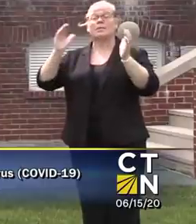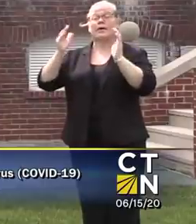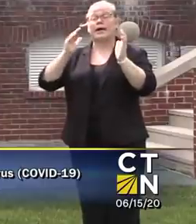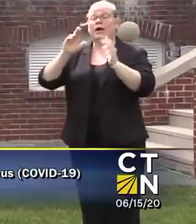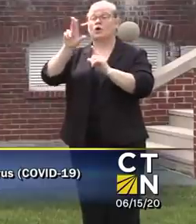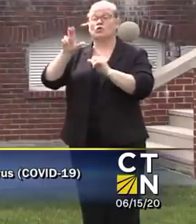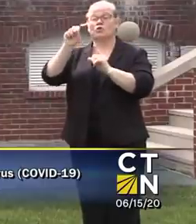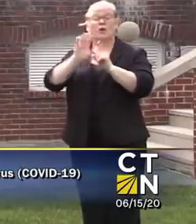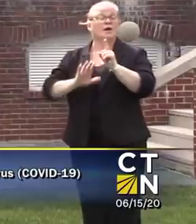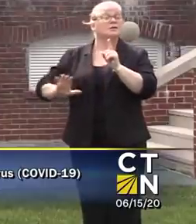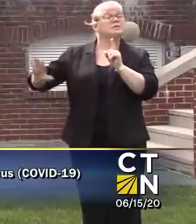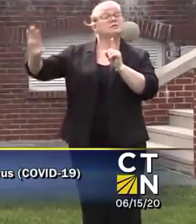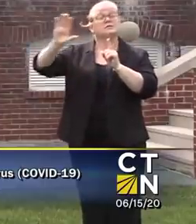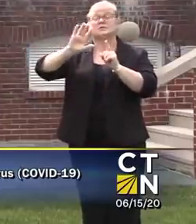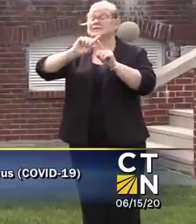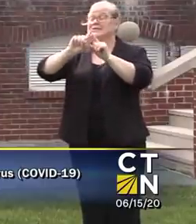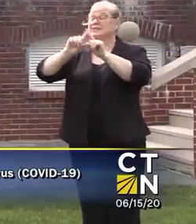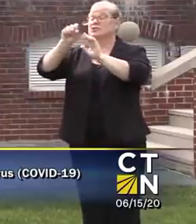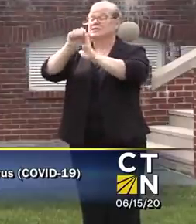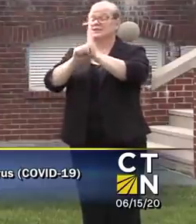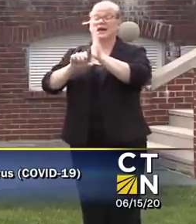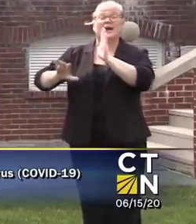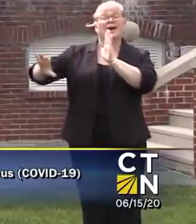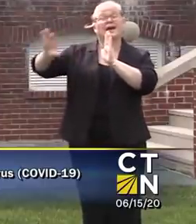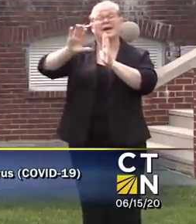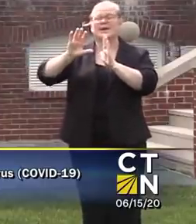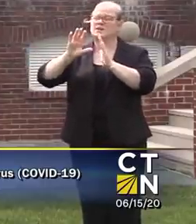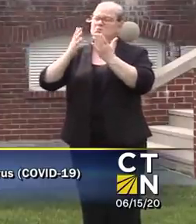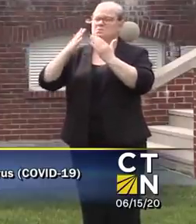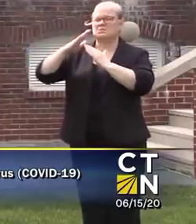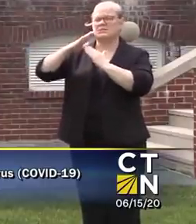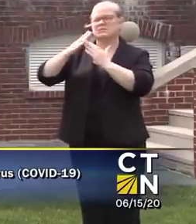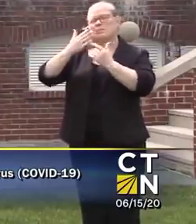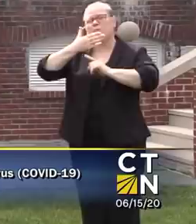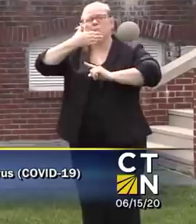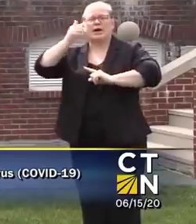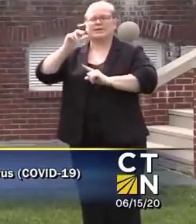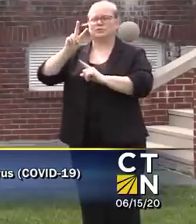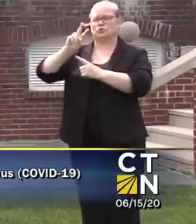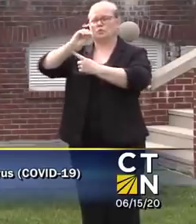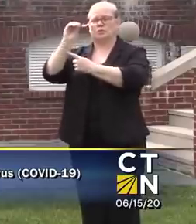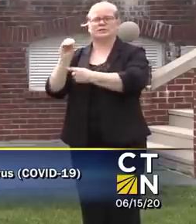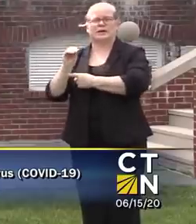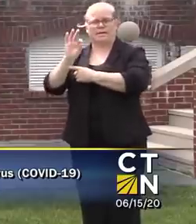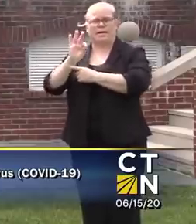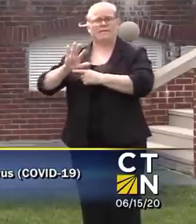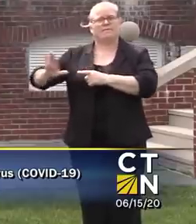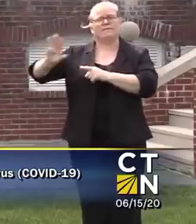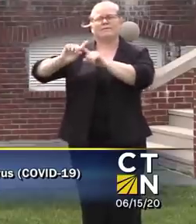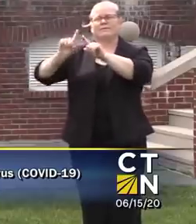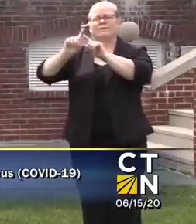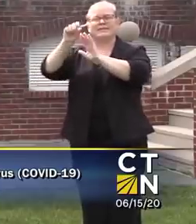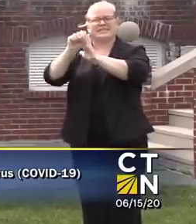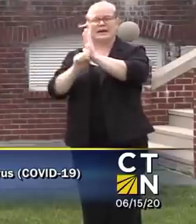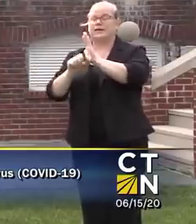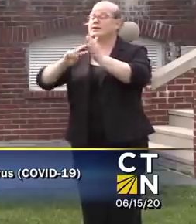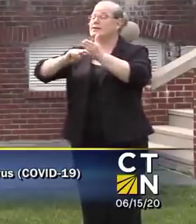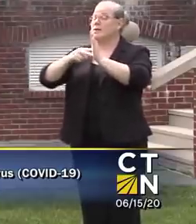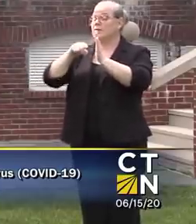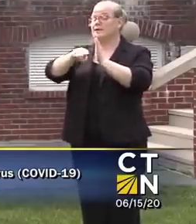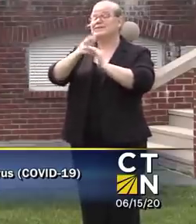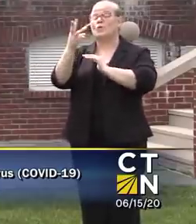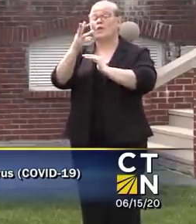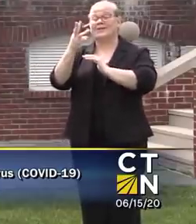of positivity rate. And that tells us that we're ready to do our next phase of the reopening on Wednesday. We had